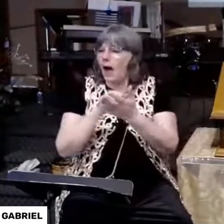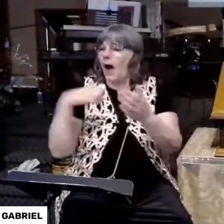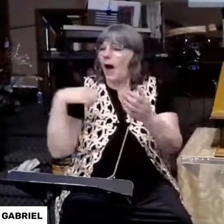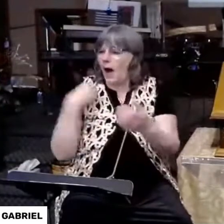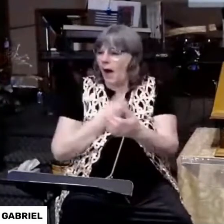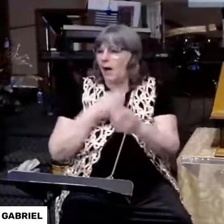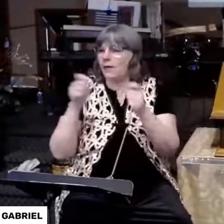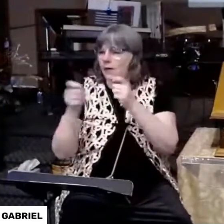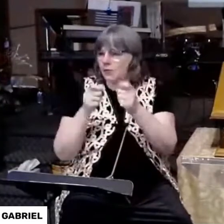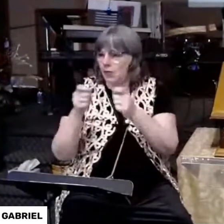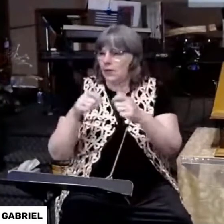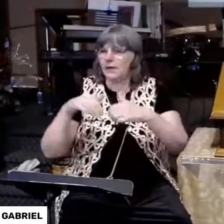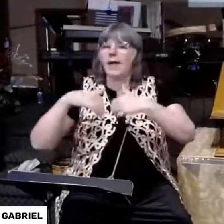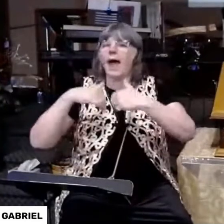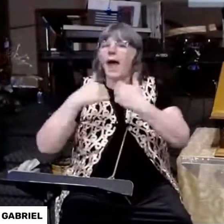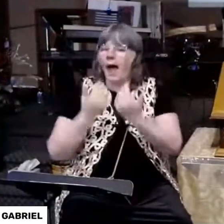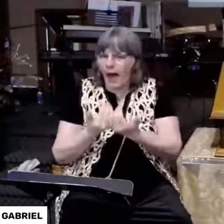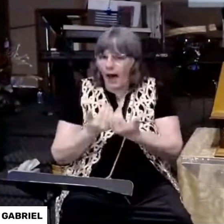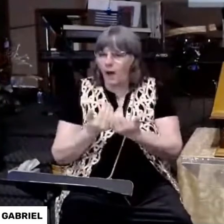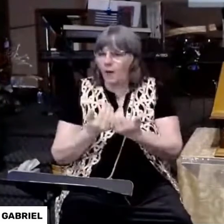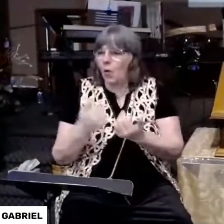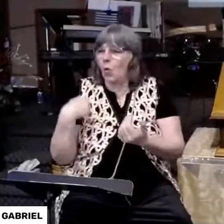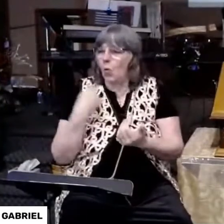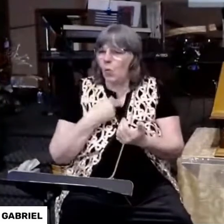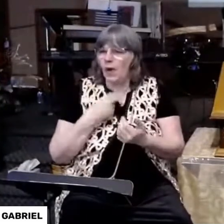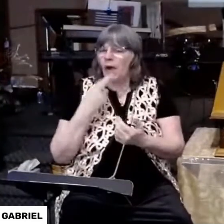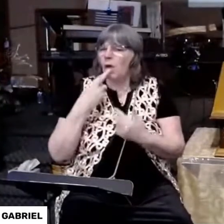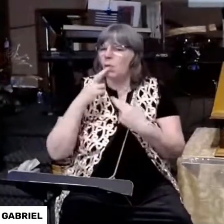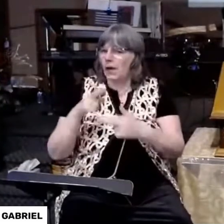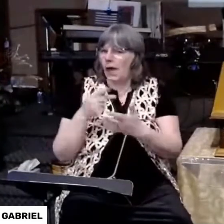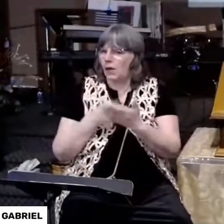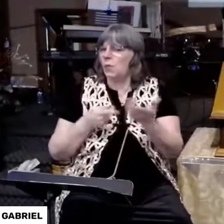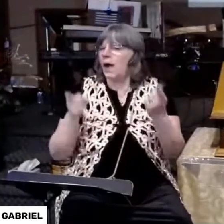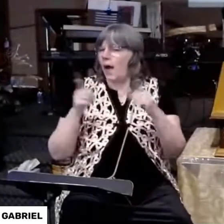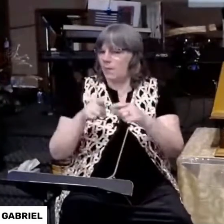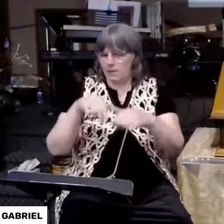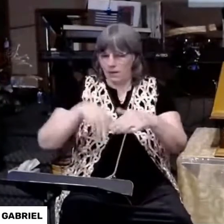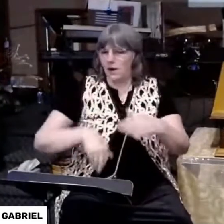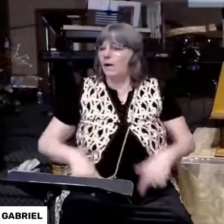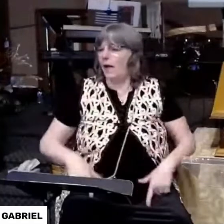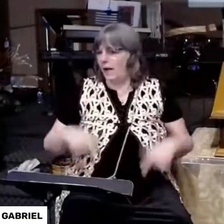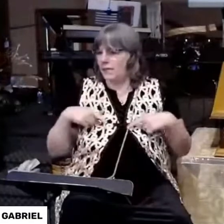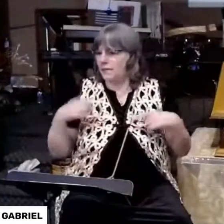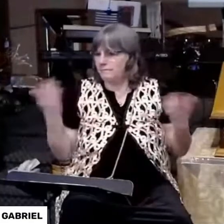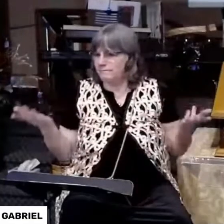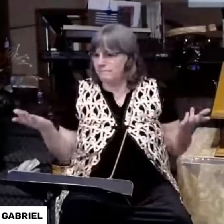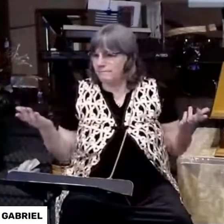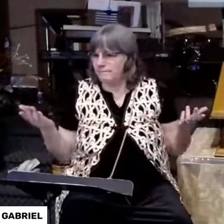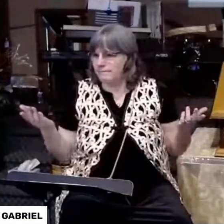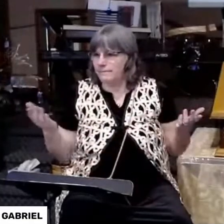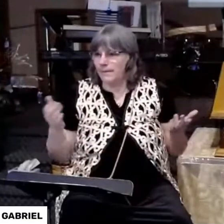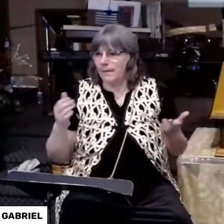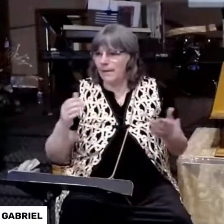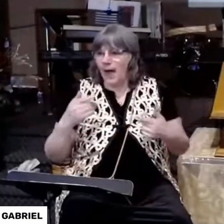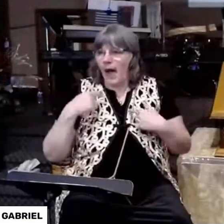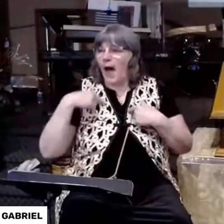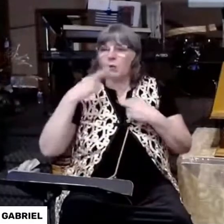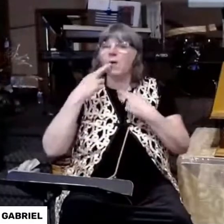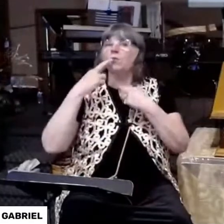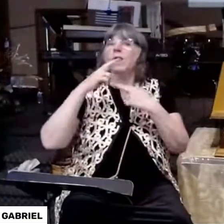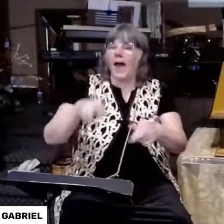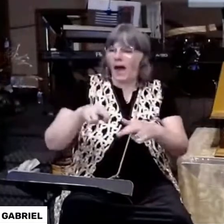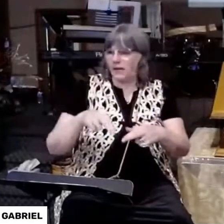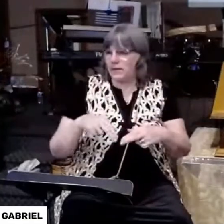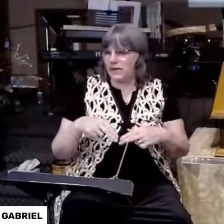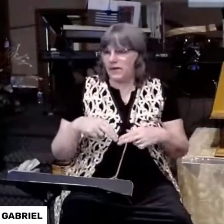control of how we interpret the what happens to our lives, our reactions. That